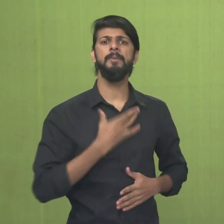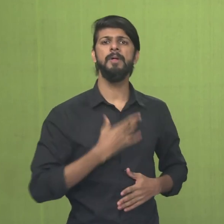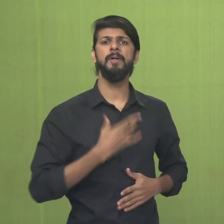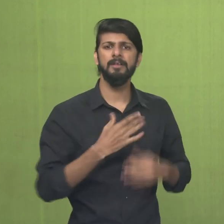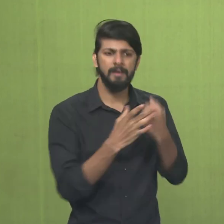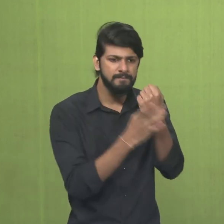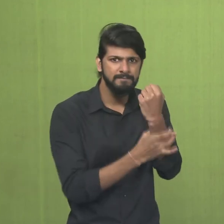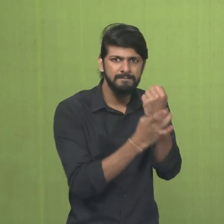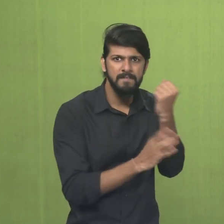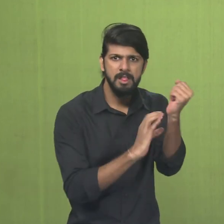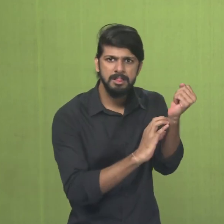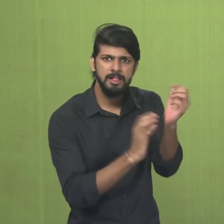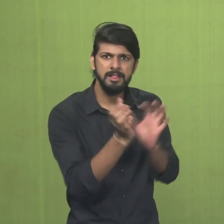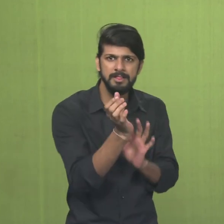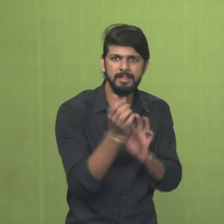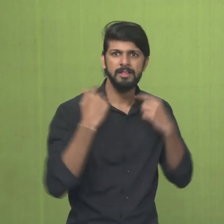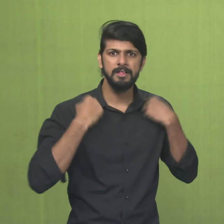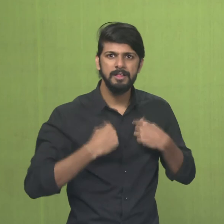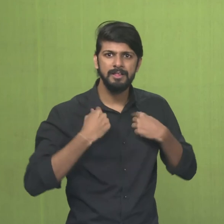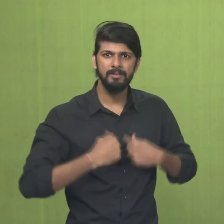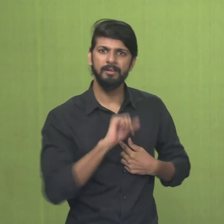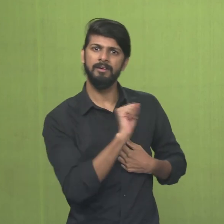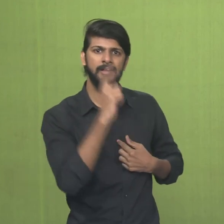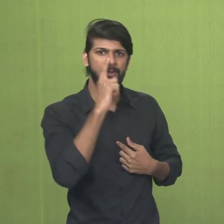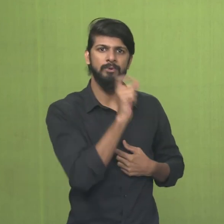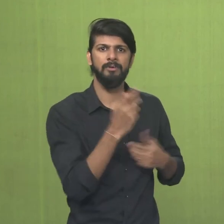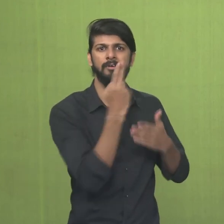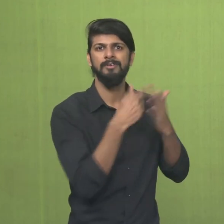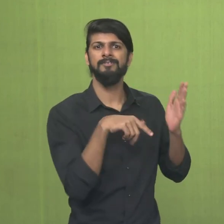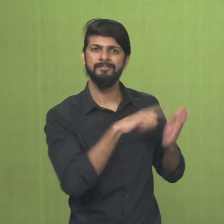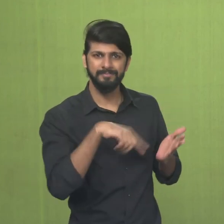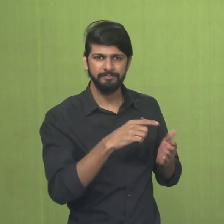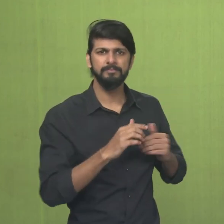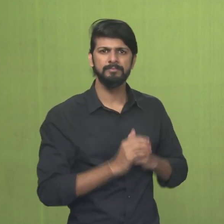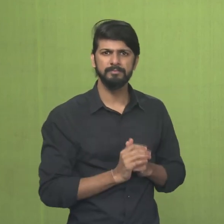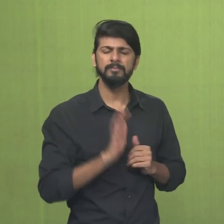and also are wearing various ornaments on their arms, on their necks.